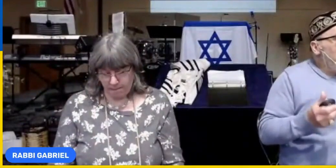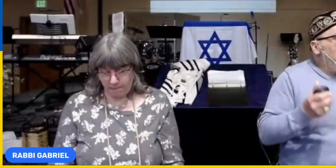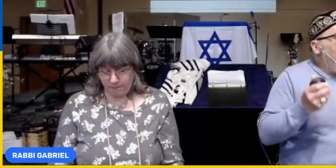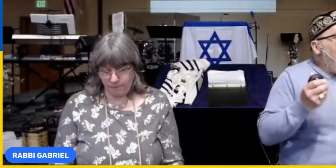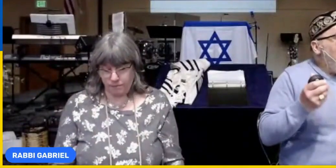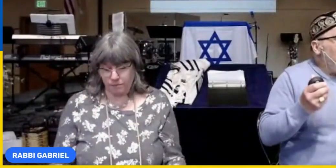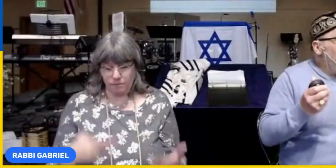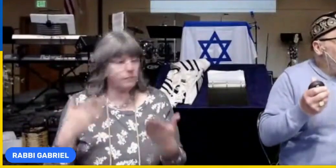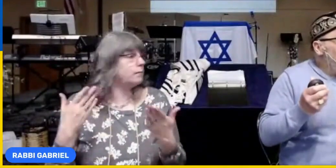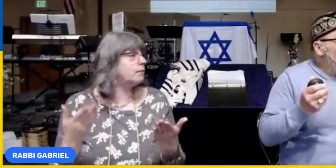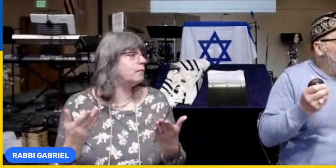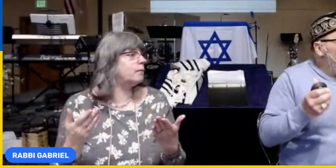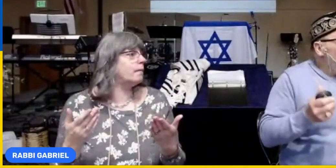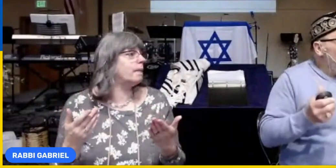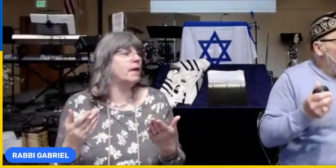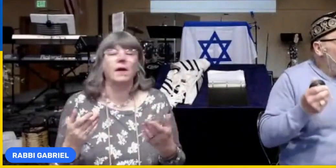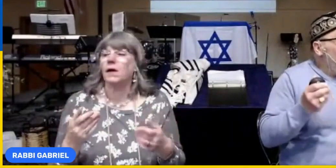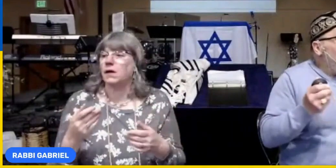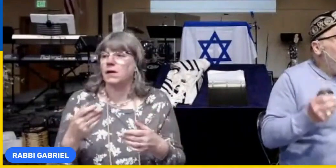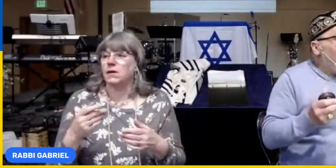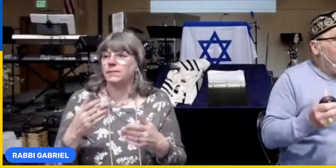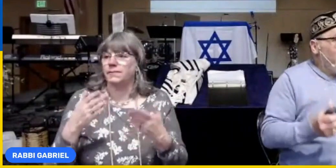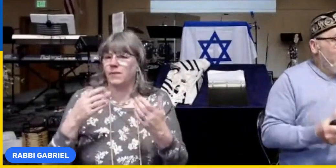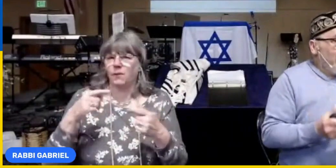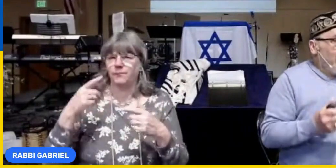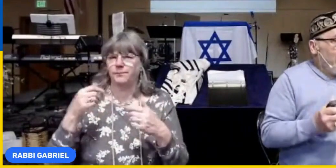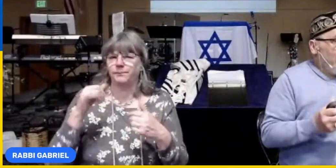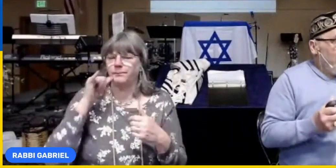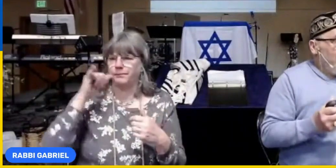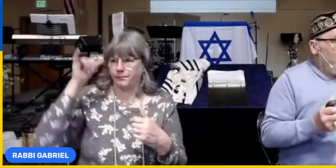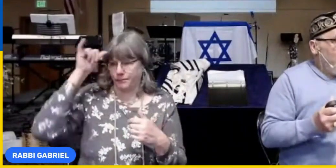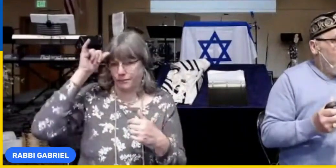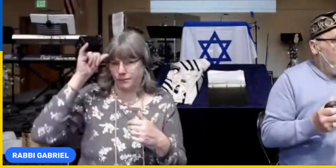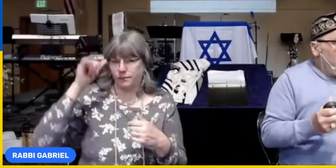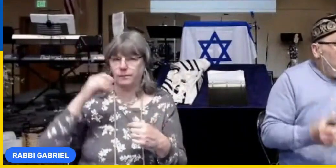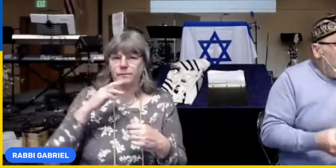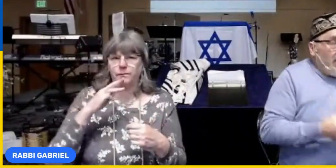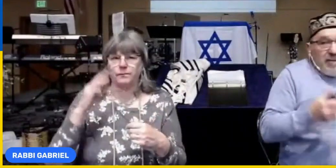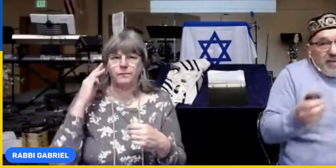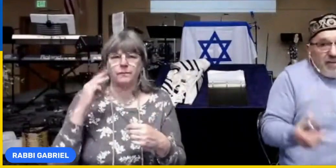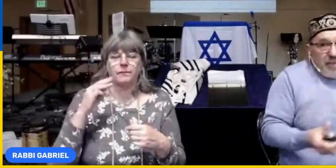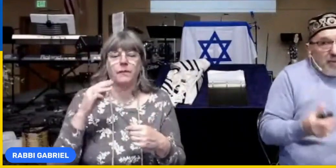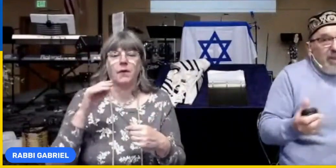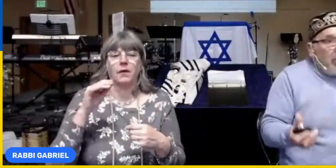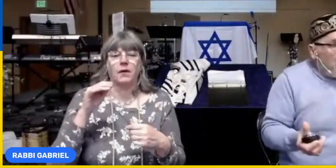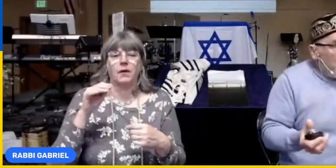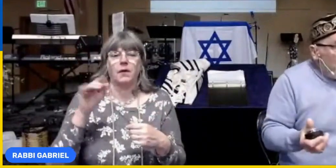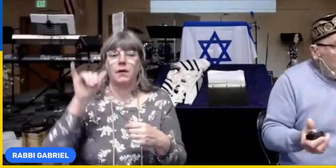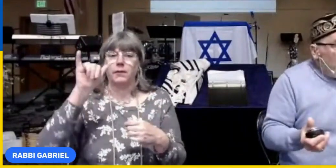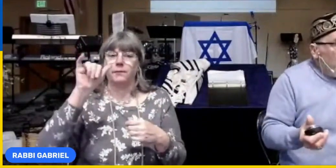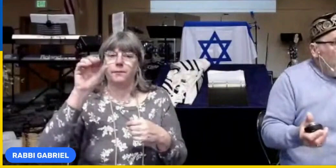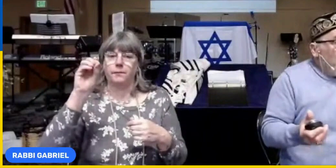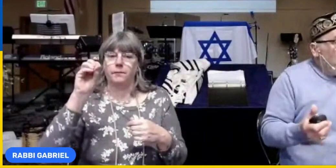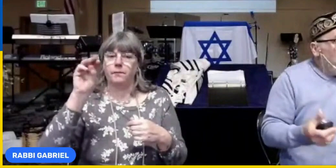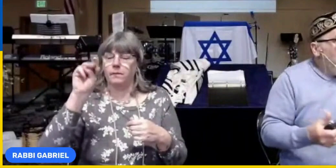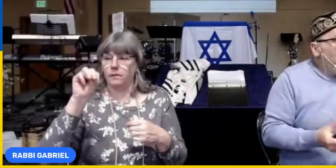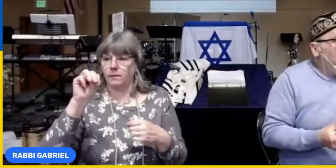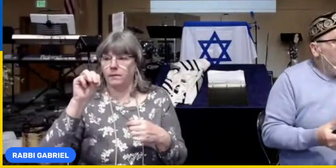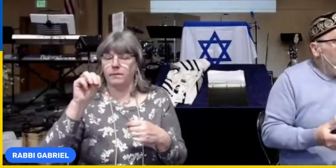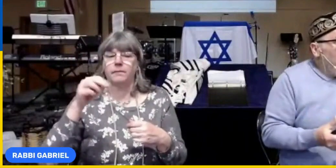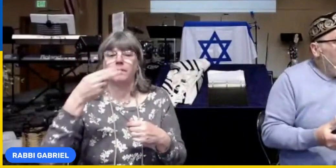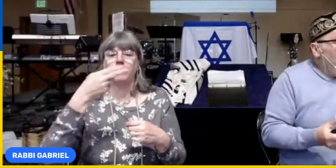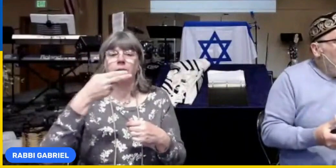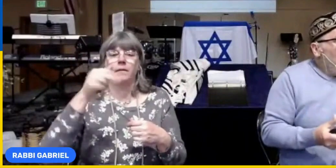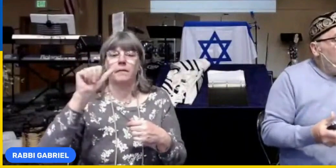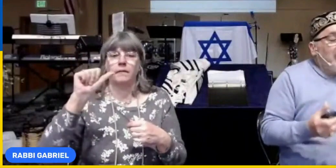there isn't going to be anybody alive. You know, people get old to